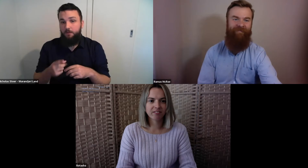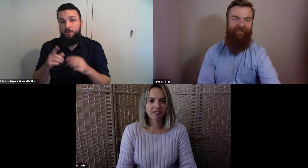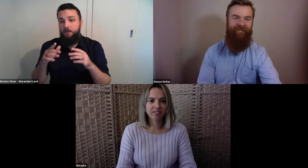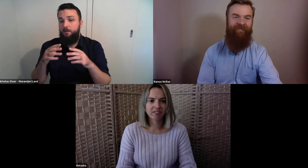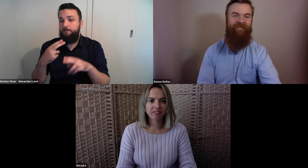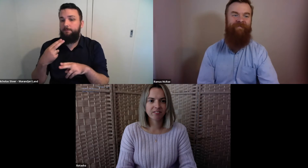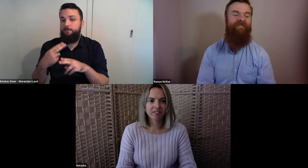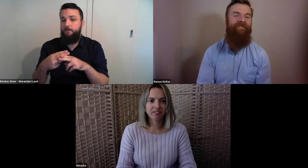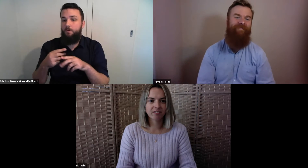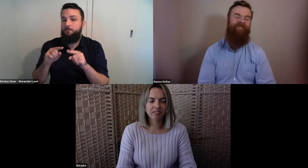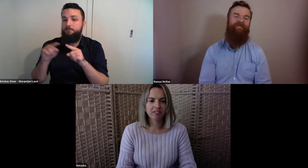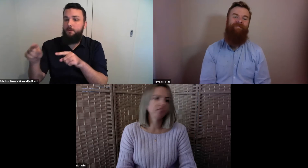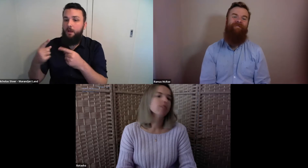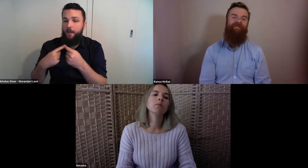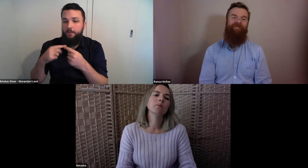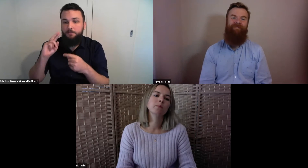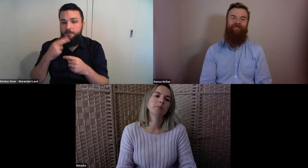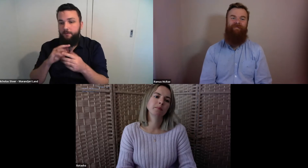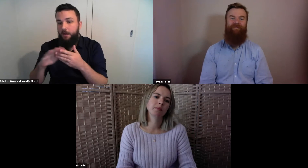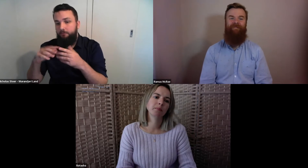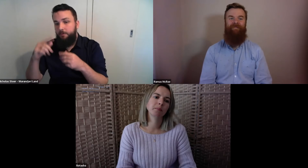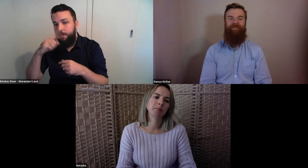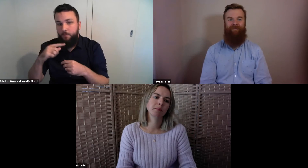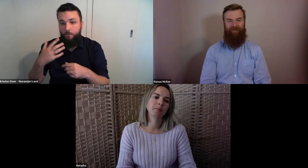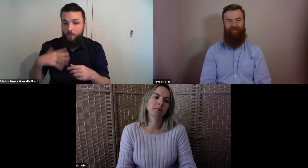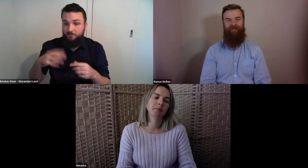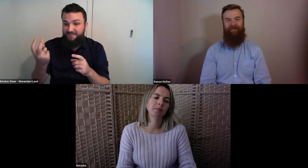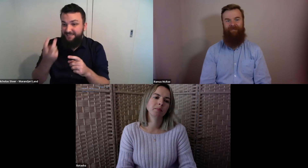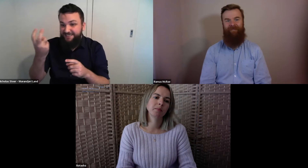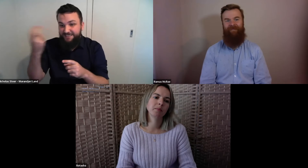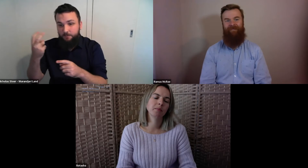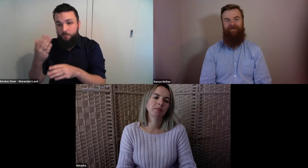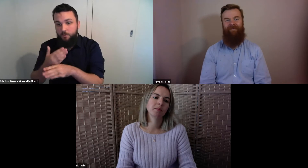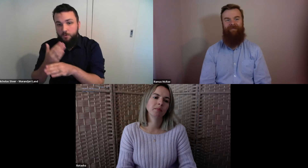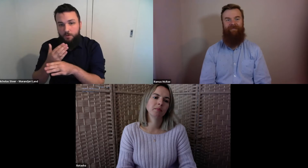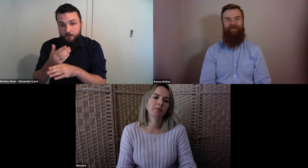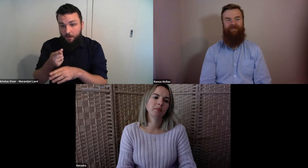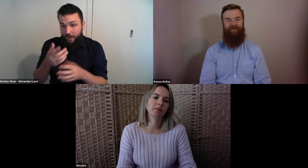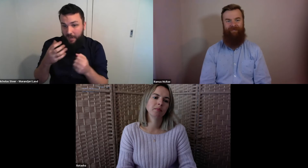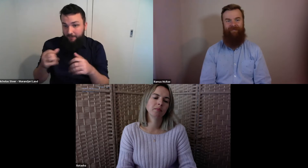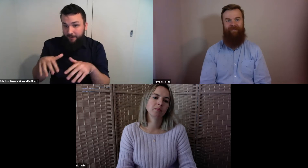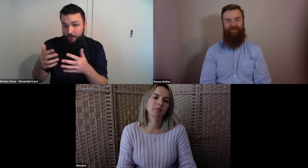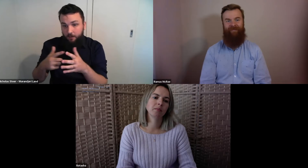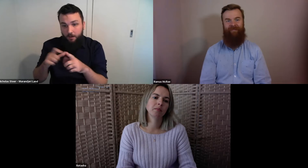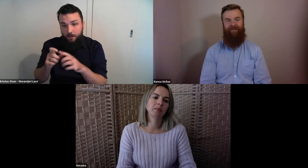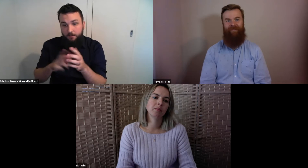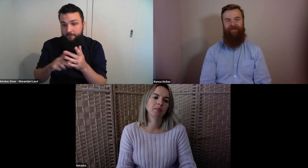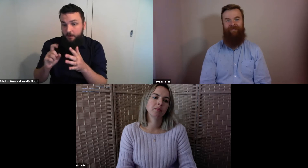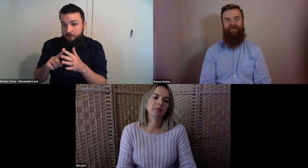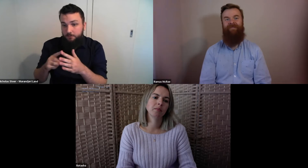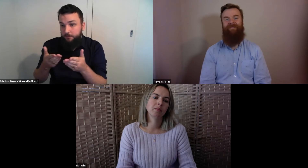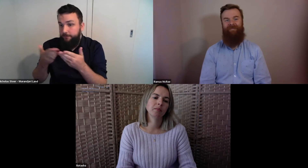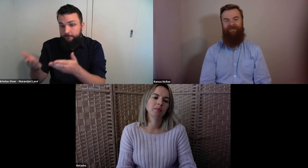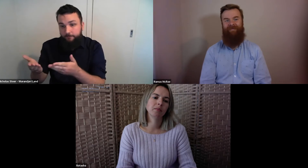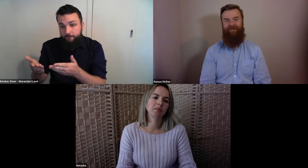Yeah, brilliant. So I have one more last question for you both. So what advice would you give to other deaf and hard of hearing